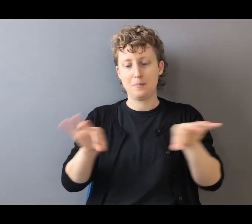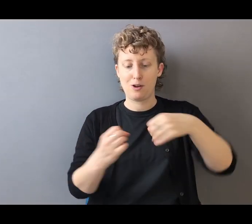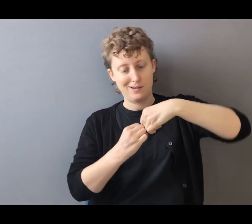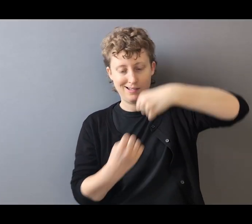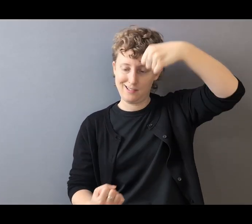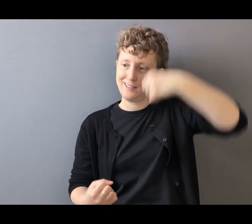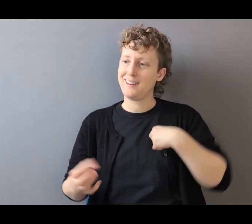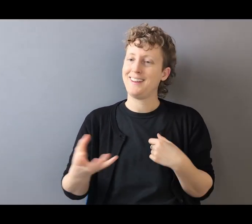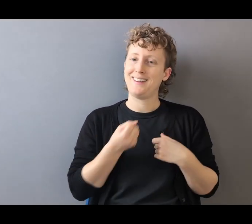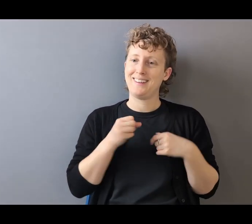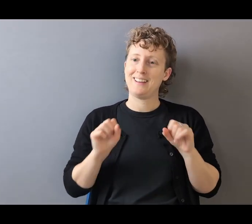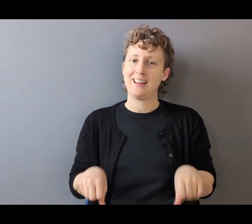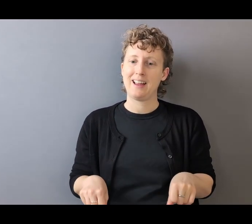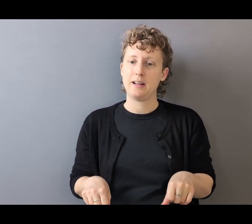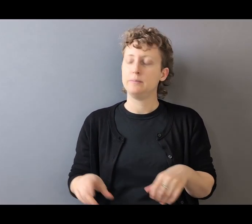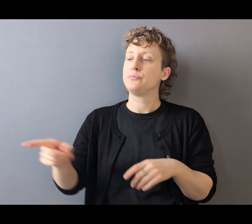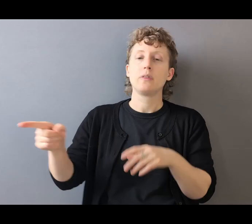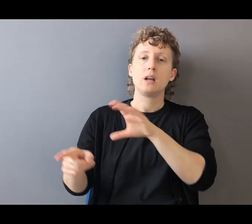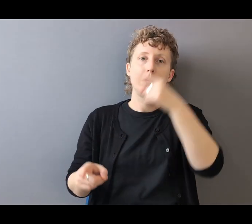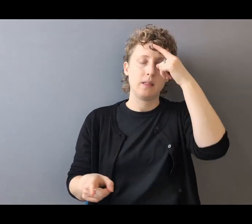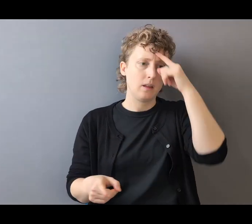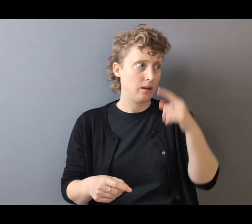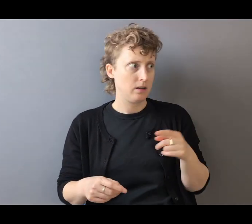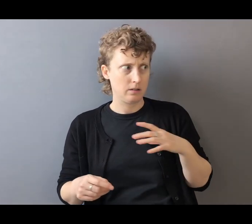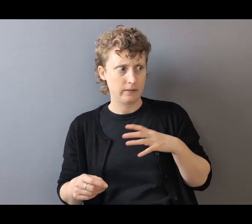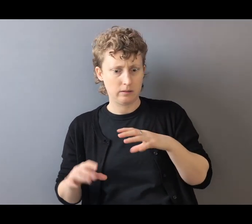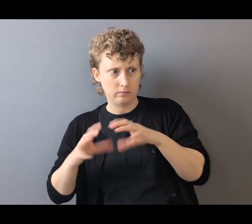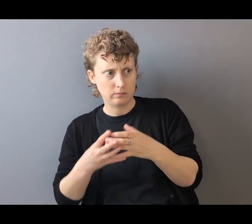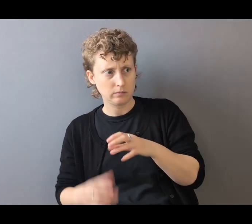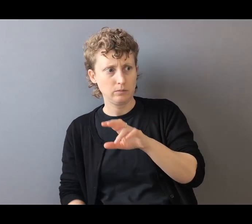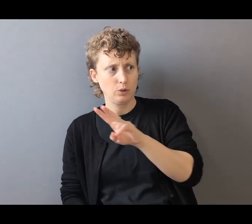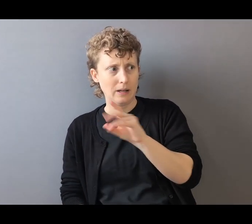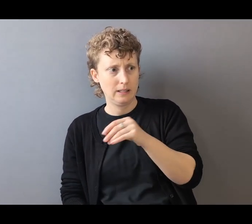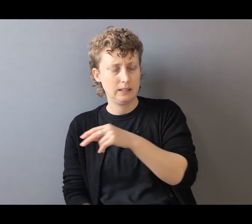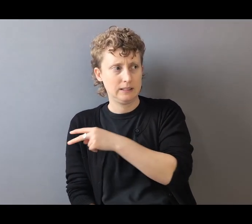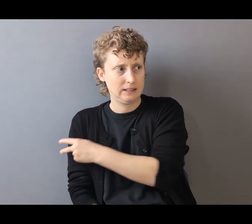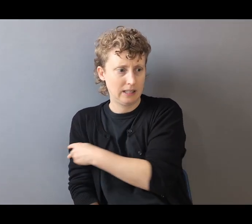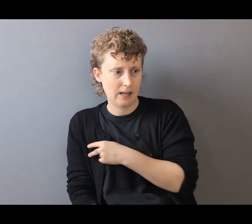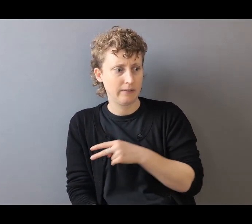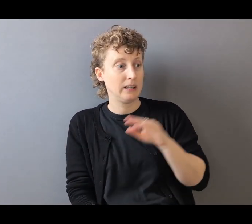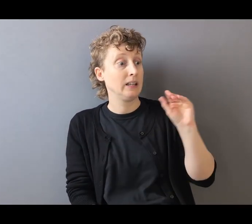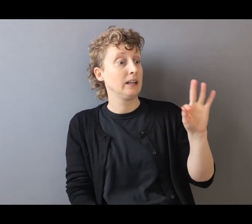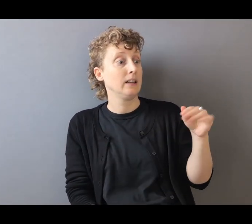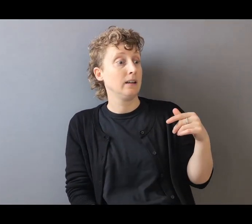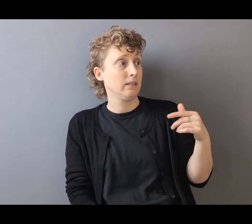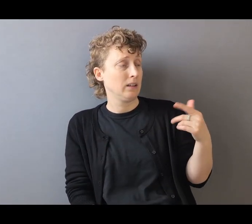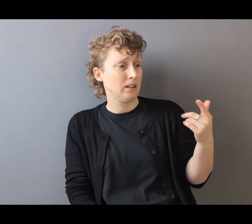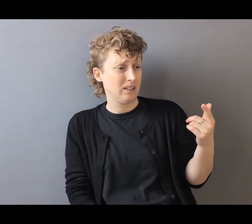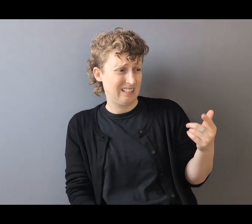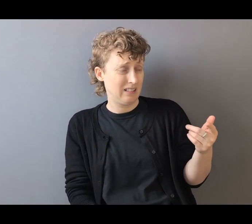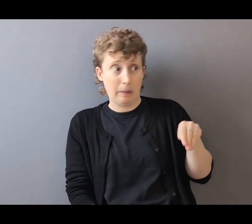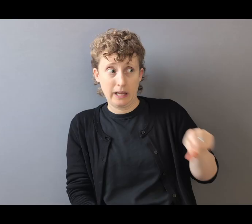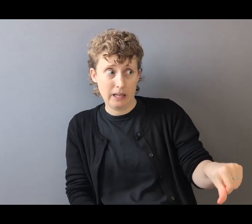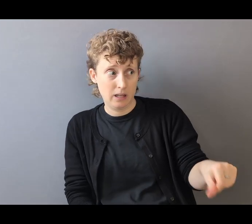we just pay, I have these 20 staff that we need, because we know that in procurement we will lose if we don't. So can we just pay for these people?